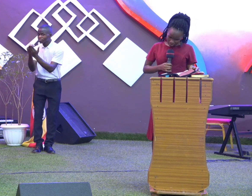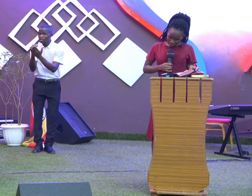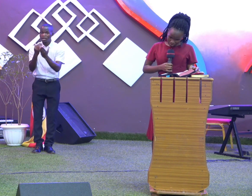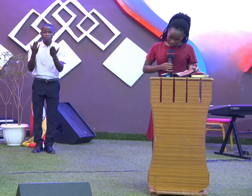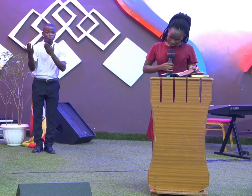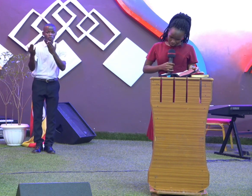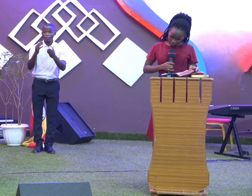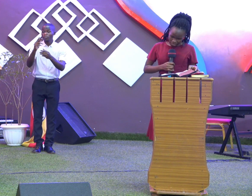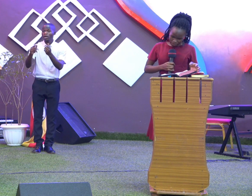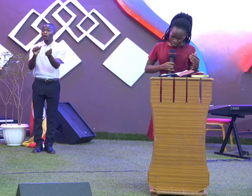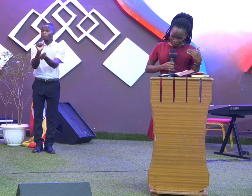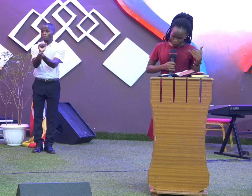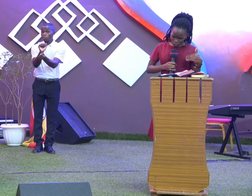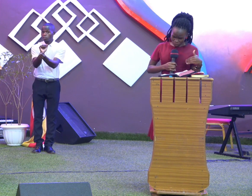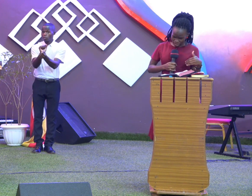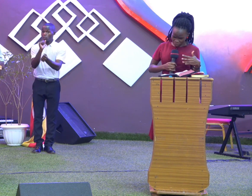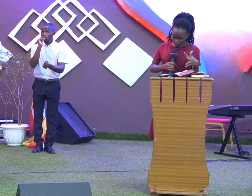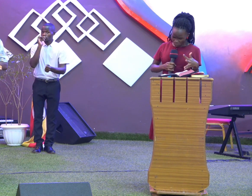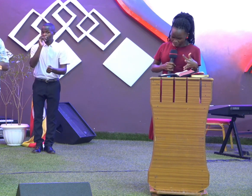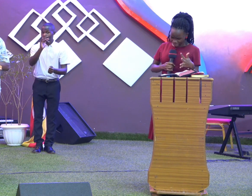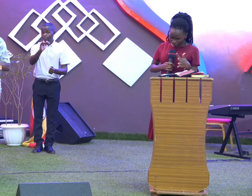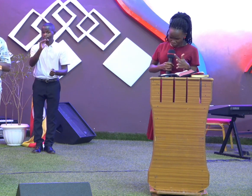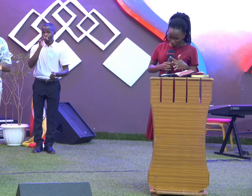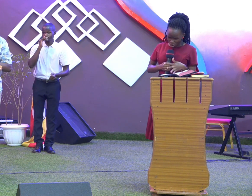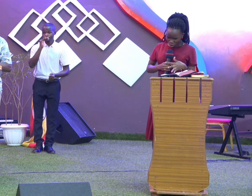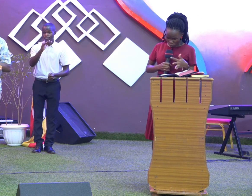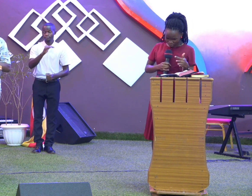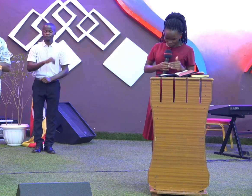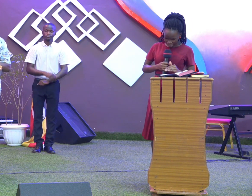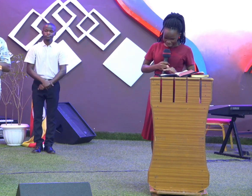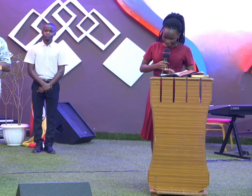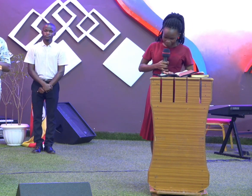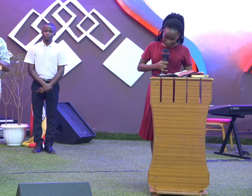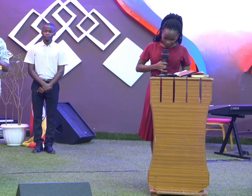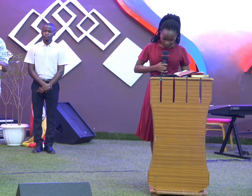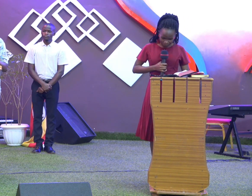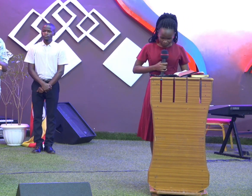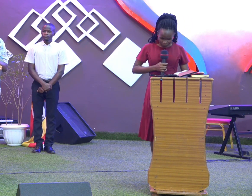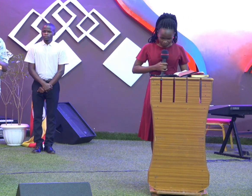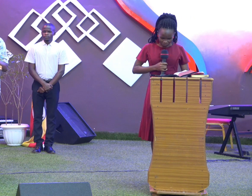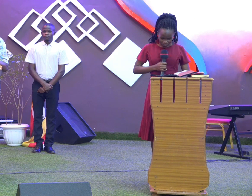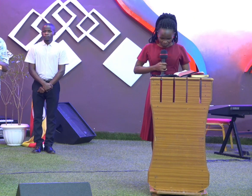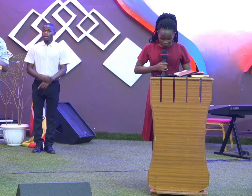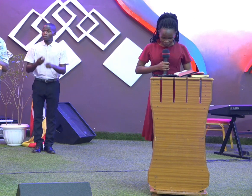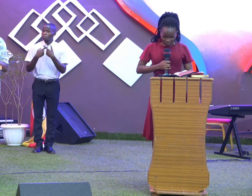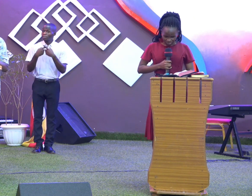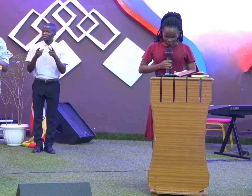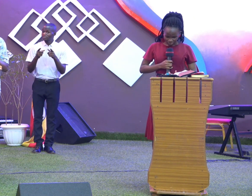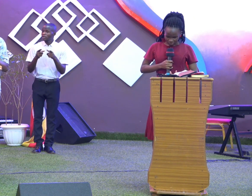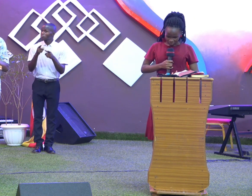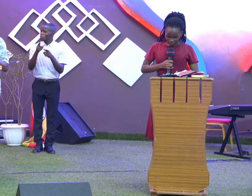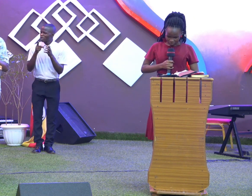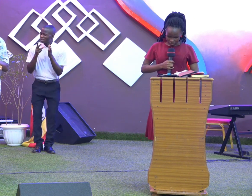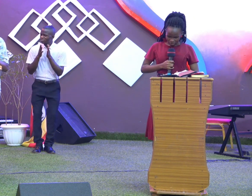verses. There are many portions of the word that Apostle Paul was speaking.